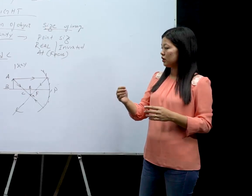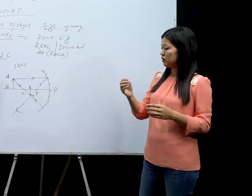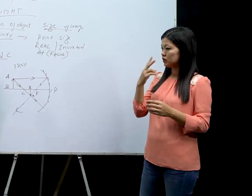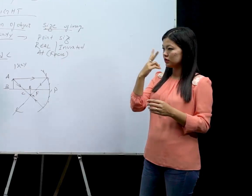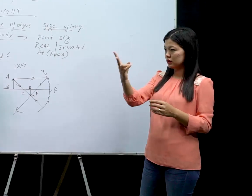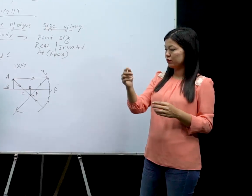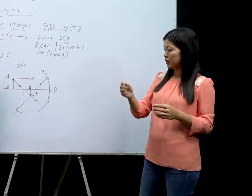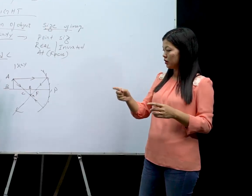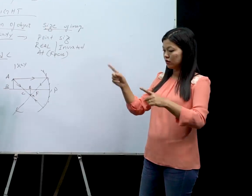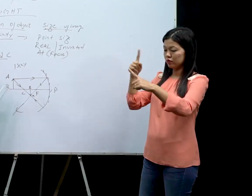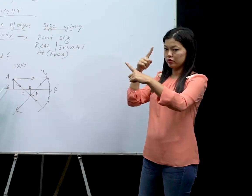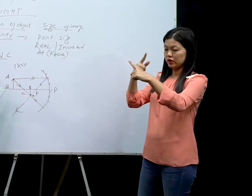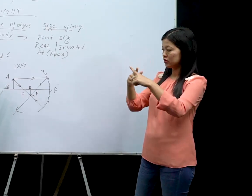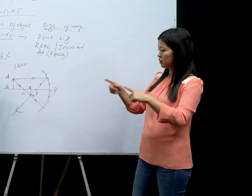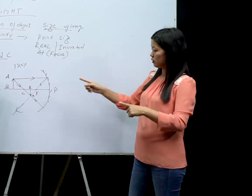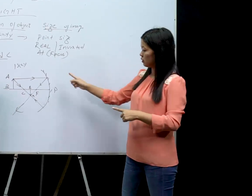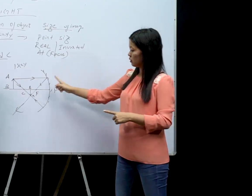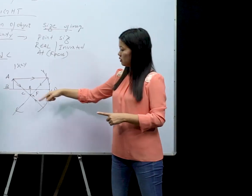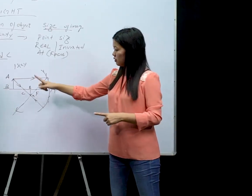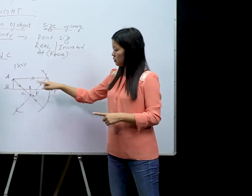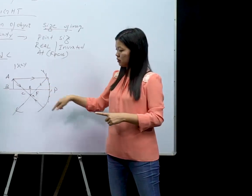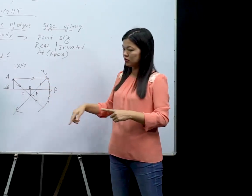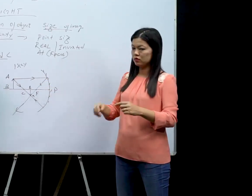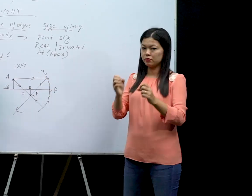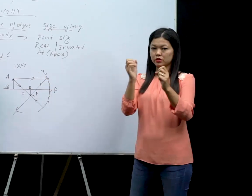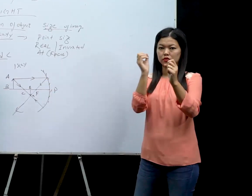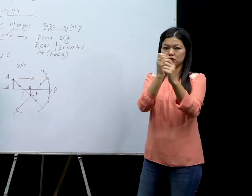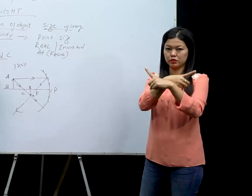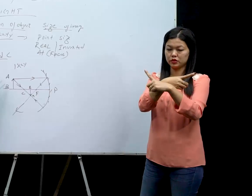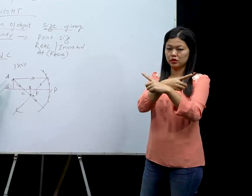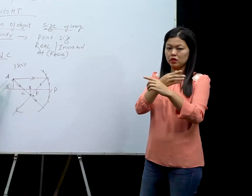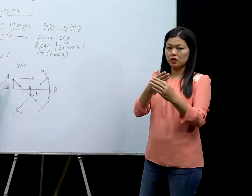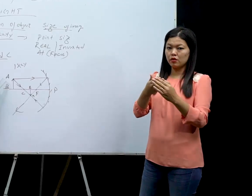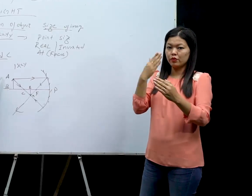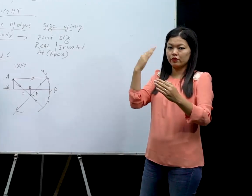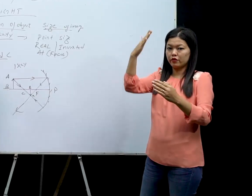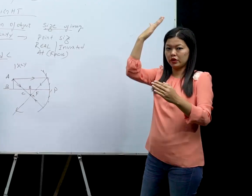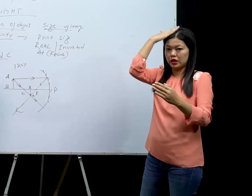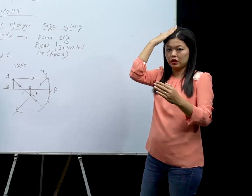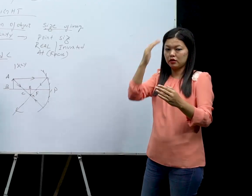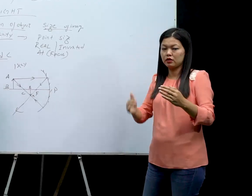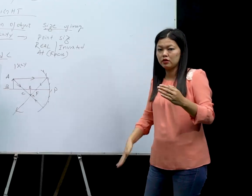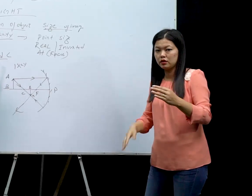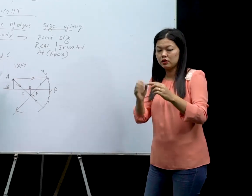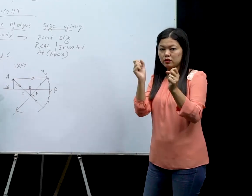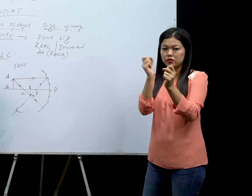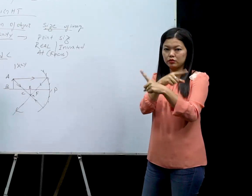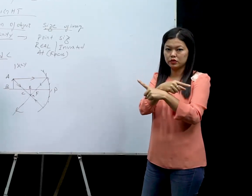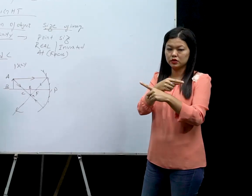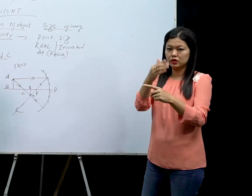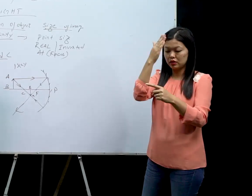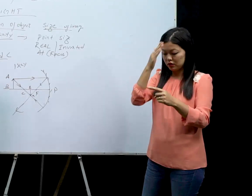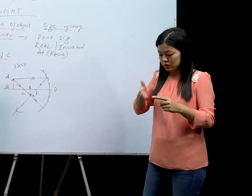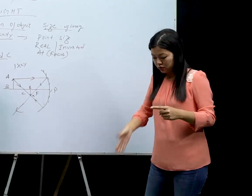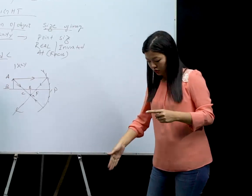Clear? So students, this is the second condition. When the position of the object is at beyond C, that